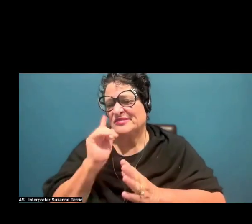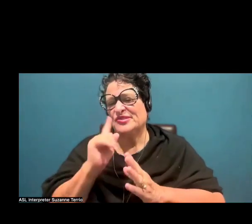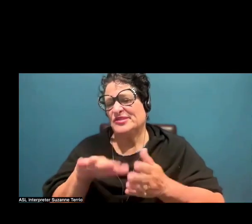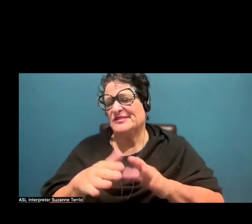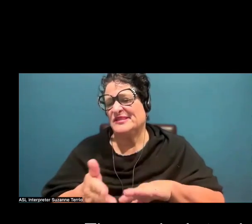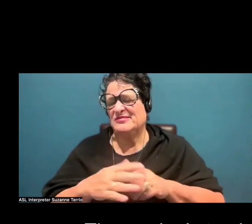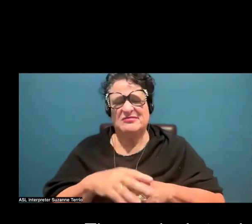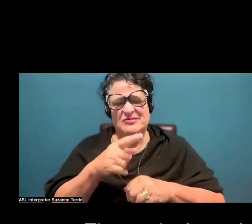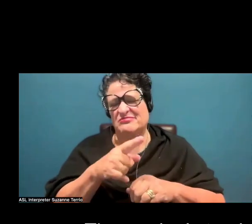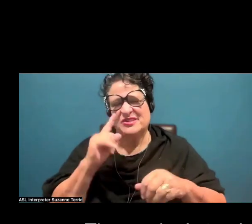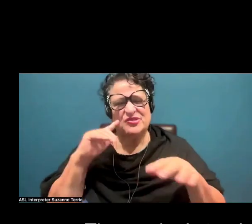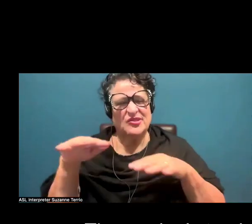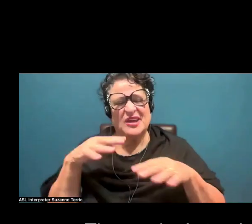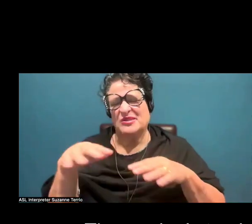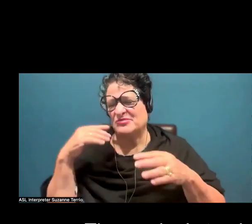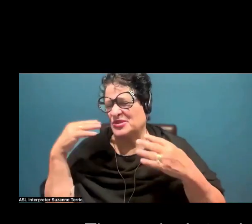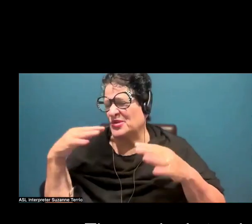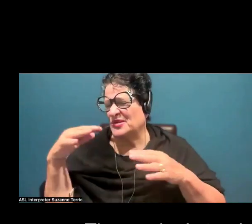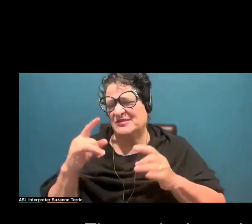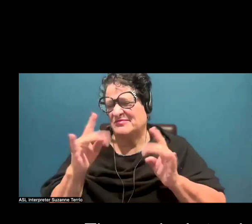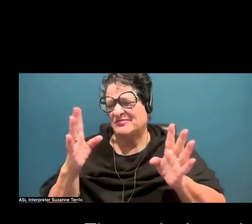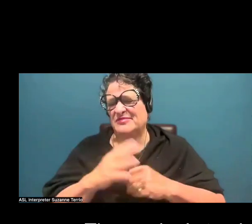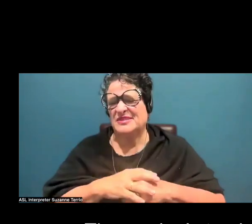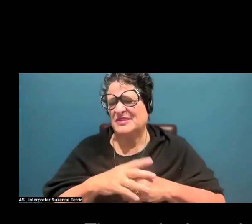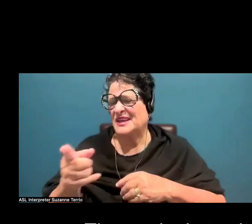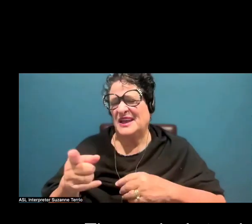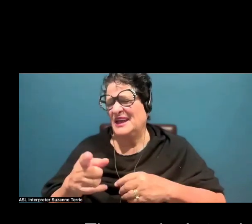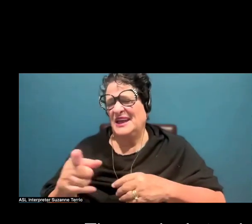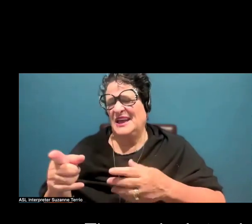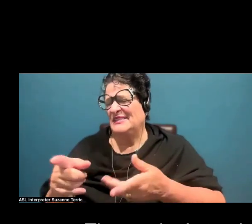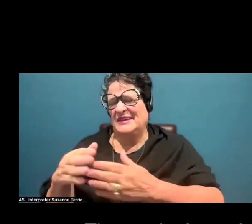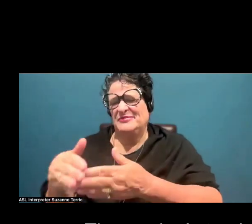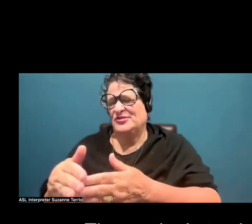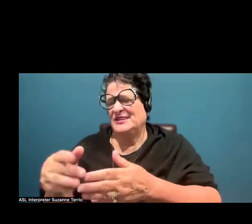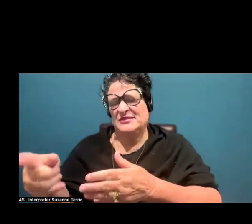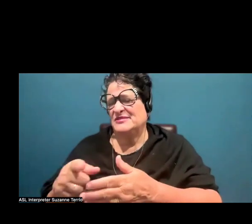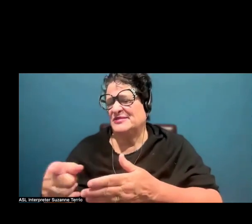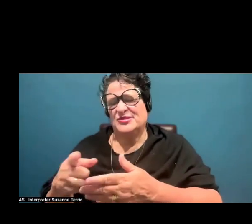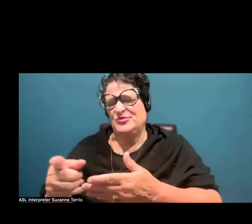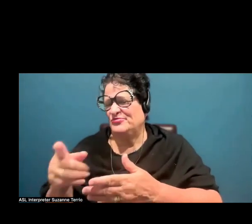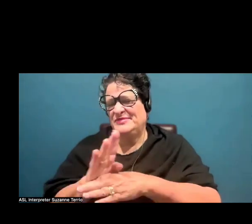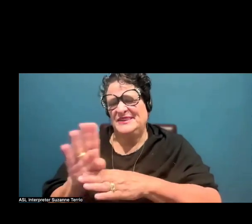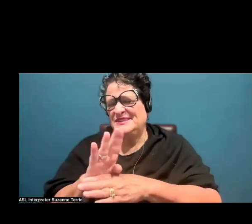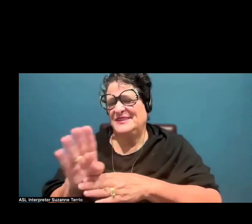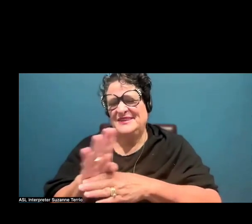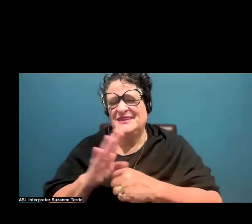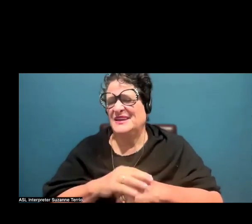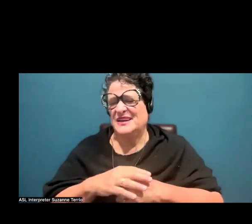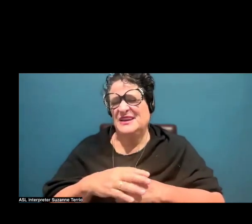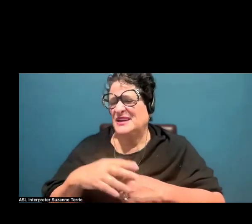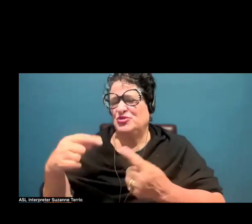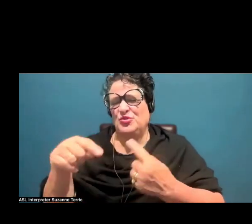the noise, the marina's too busy to launch from, and you need reservations at Bullfrogs now. Tourists steal our table every